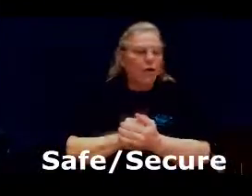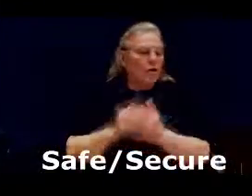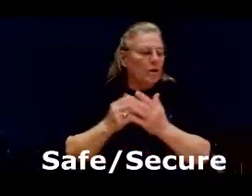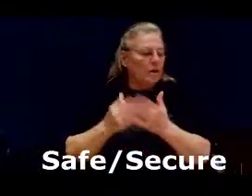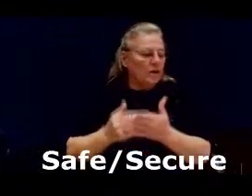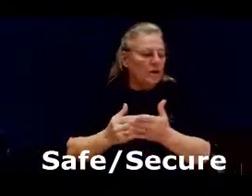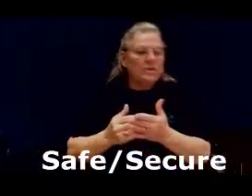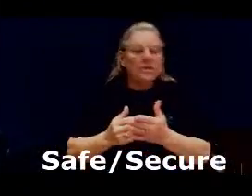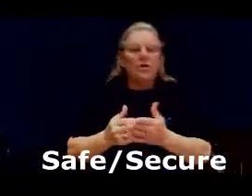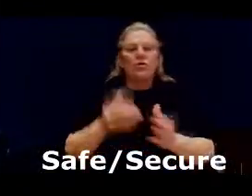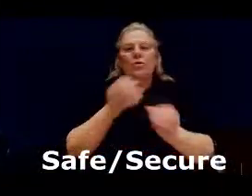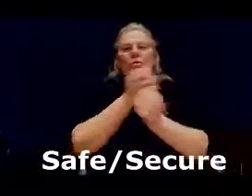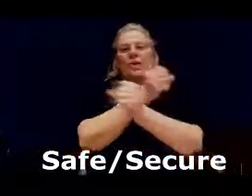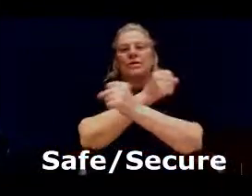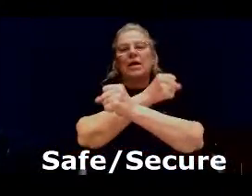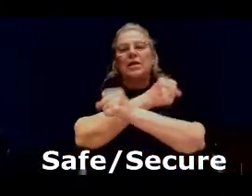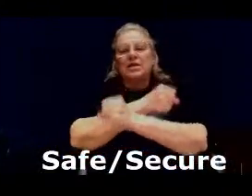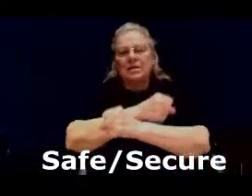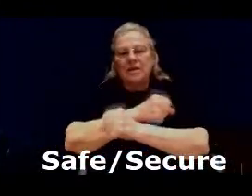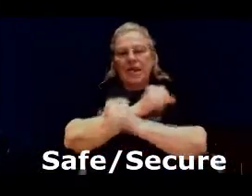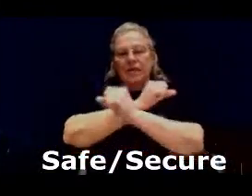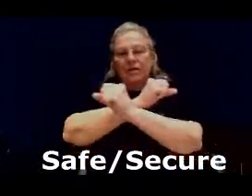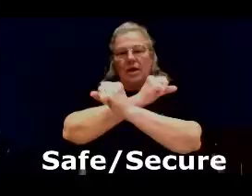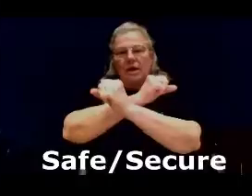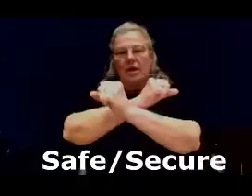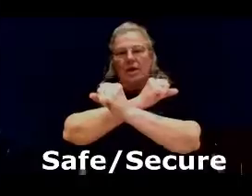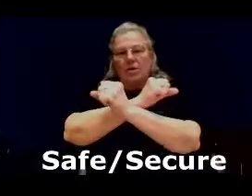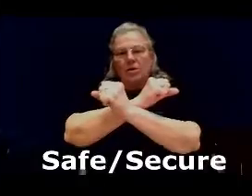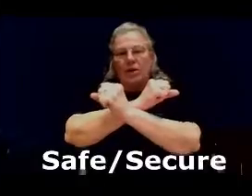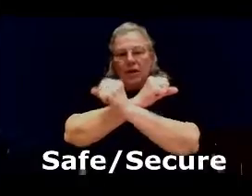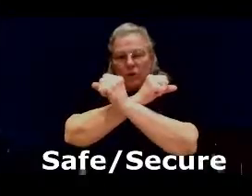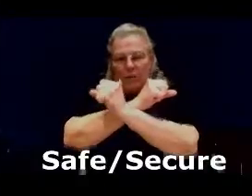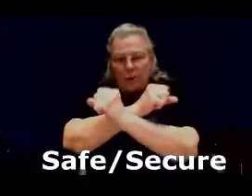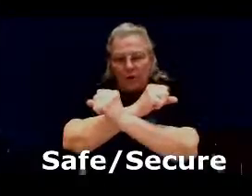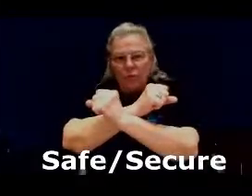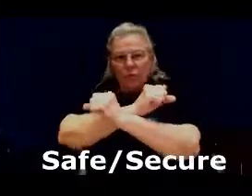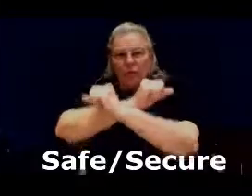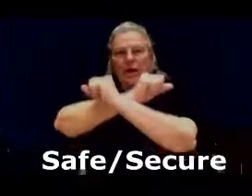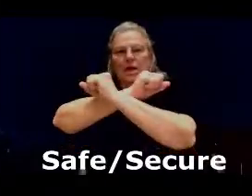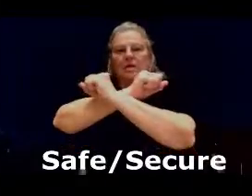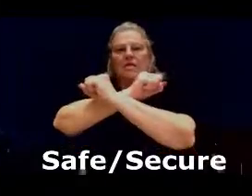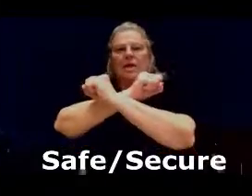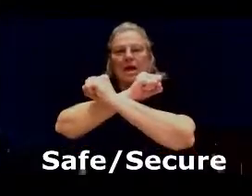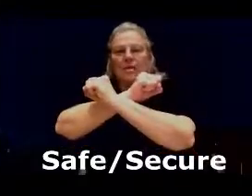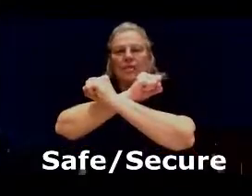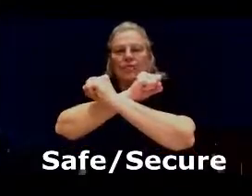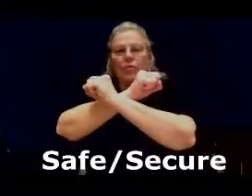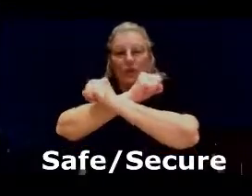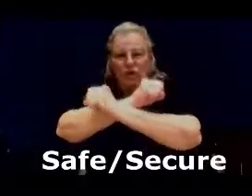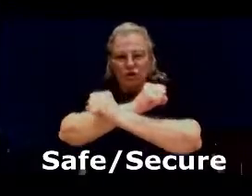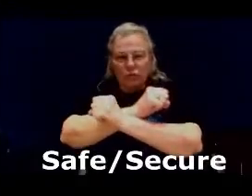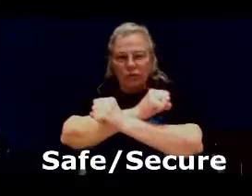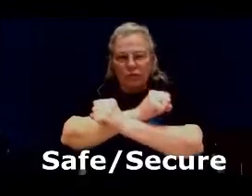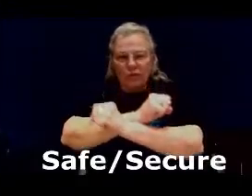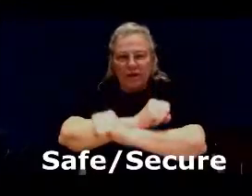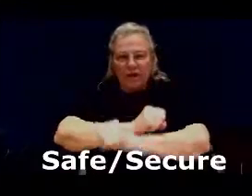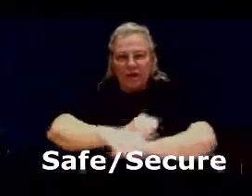Secure. This secure means safe, like you're bound with your hands, S formation with your fist,